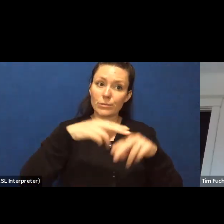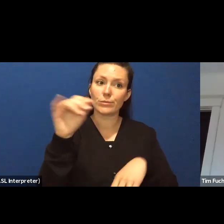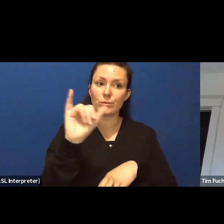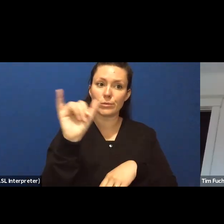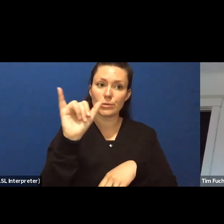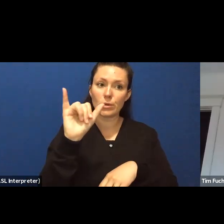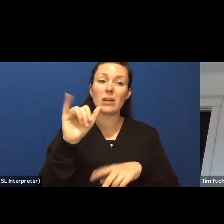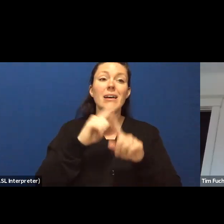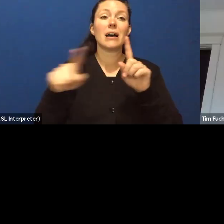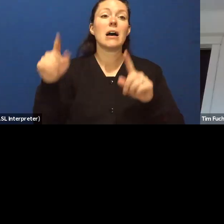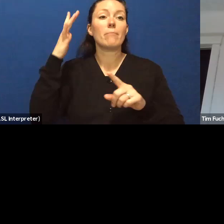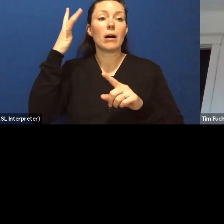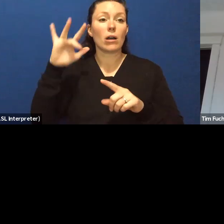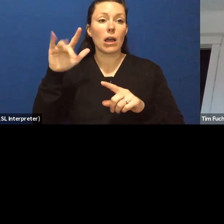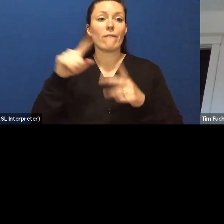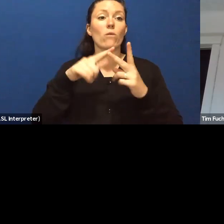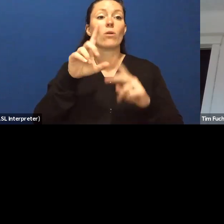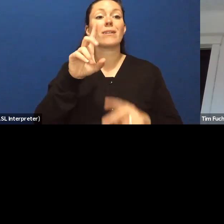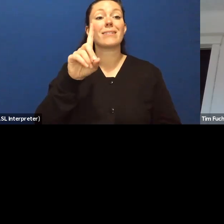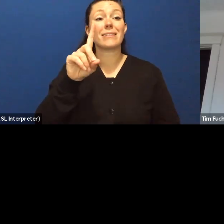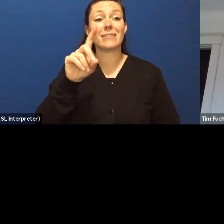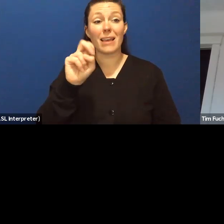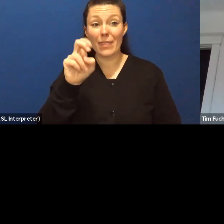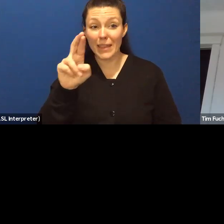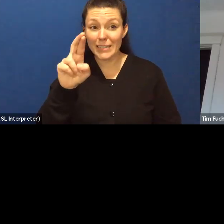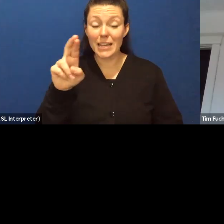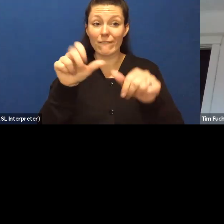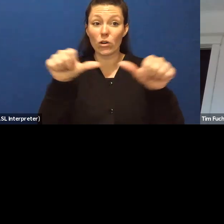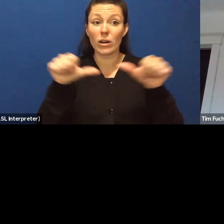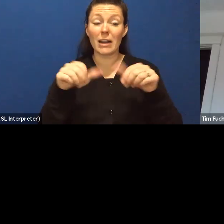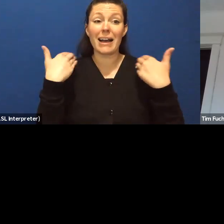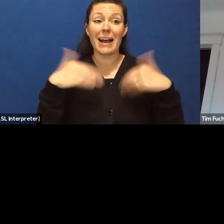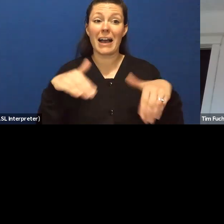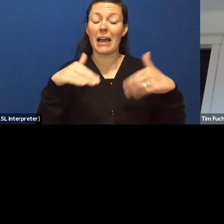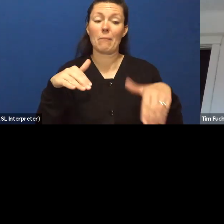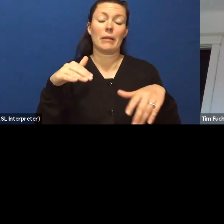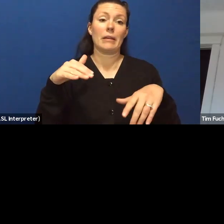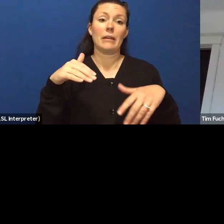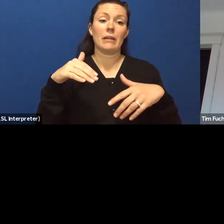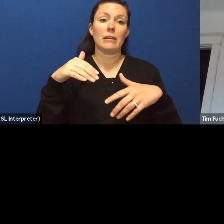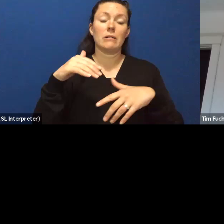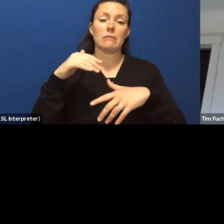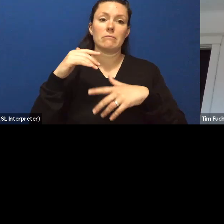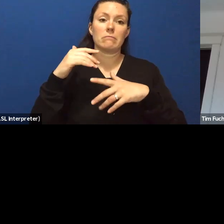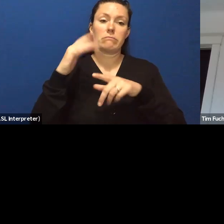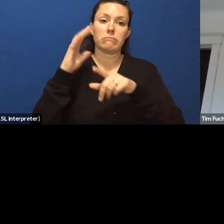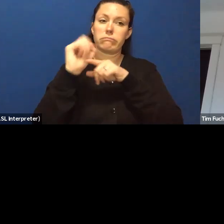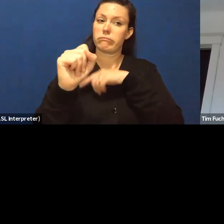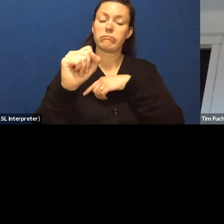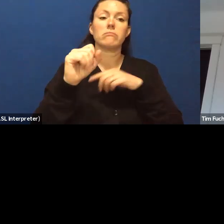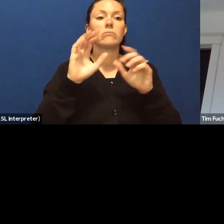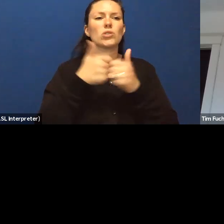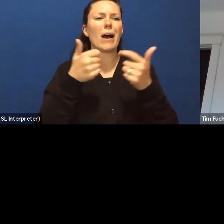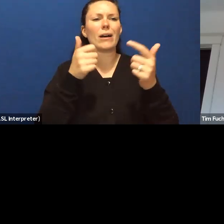Coastal California and the Denver area, it's really been unprecedented. So how do you deal with the shortage of